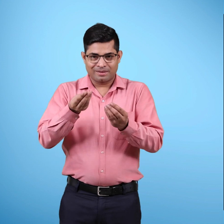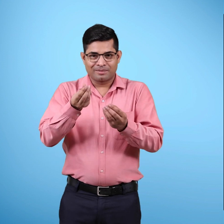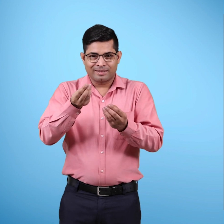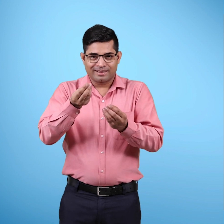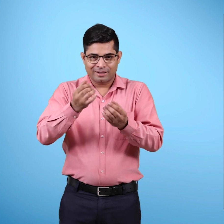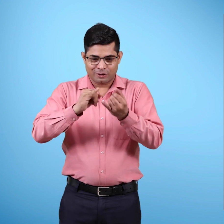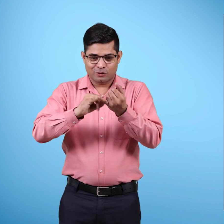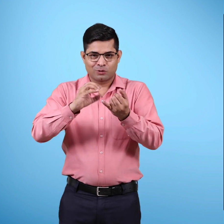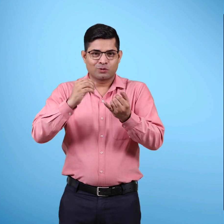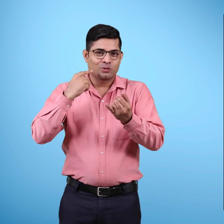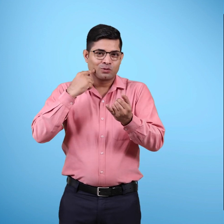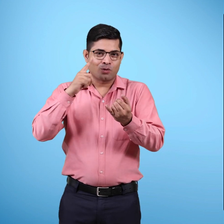some soil,